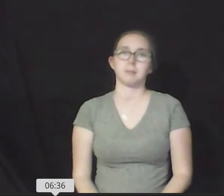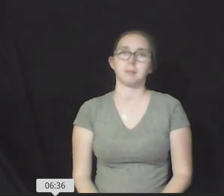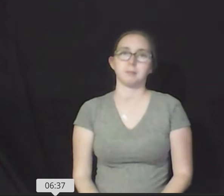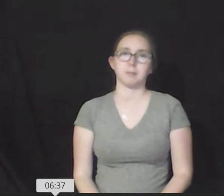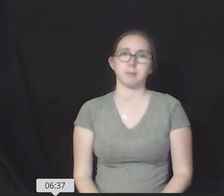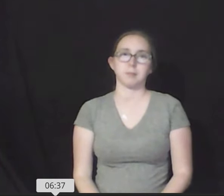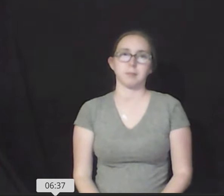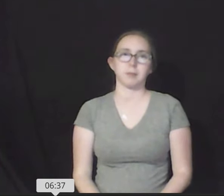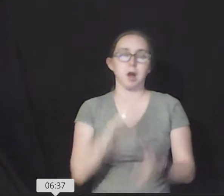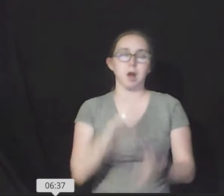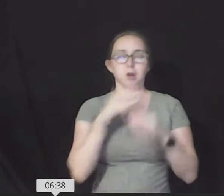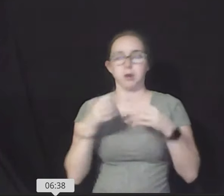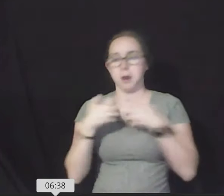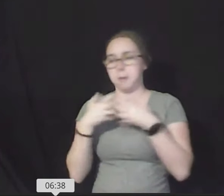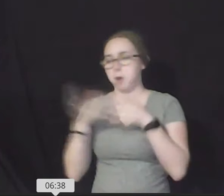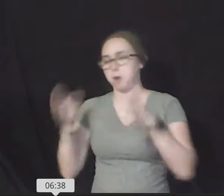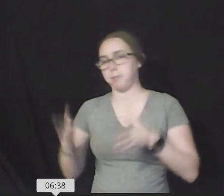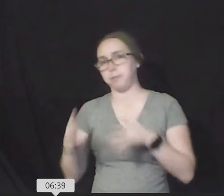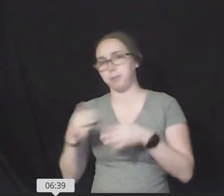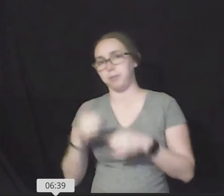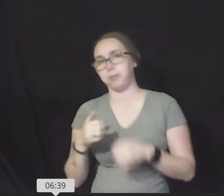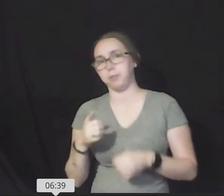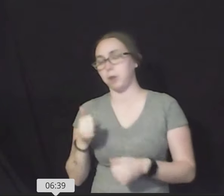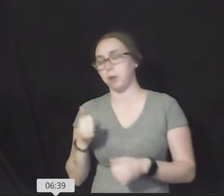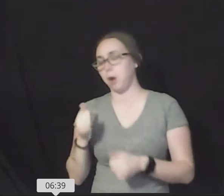Turn and talk to your neighbor. Which of those words means power?